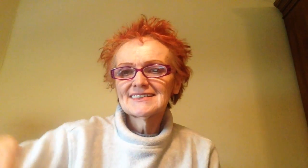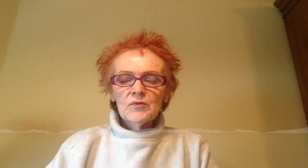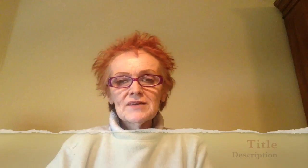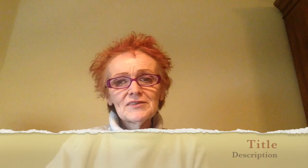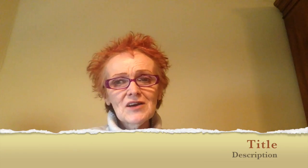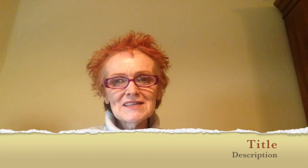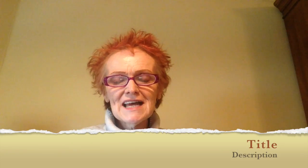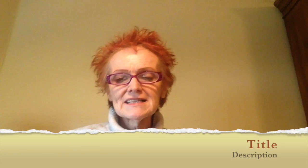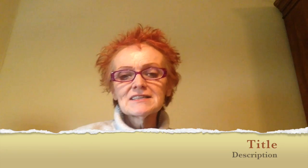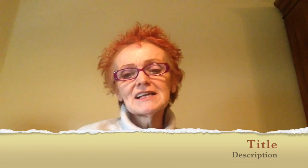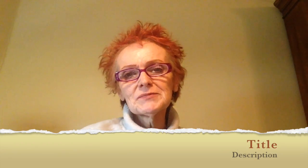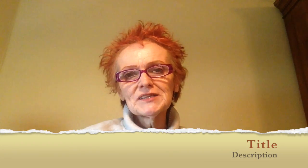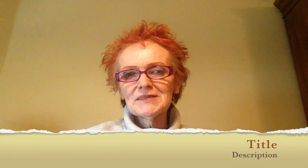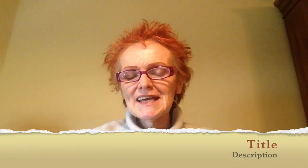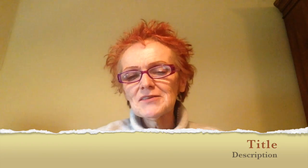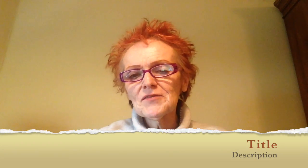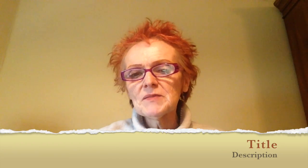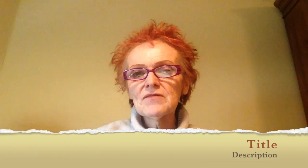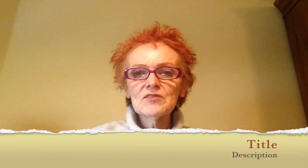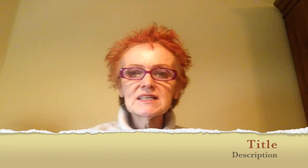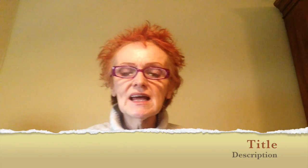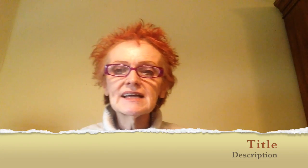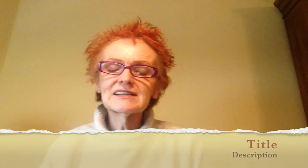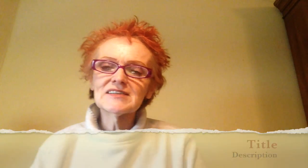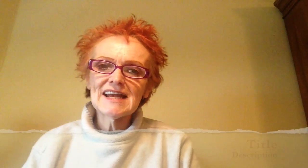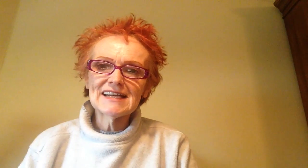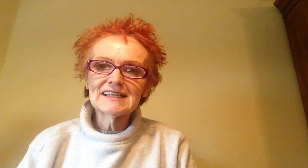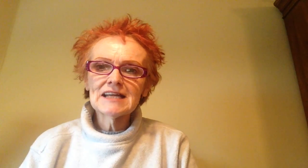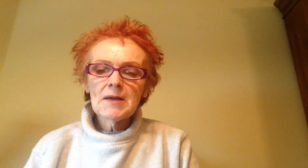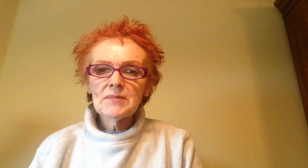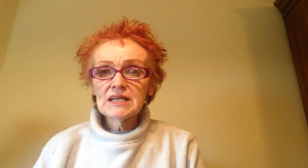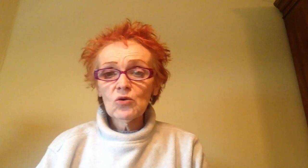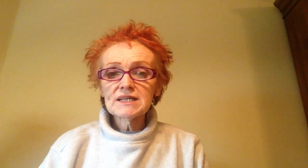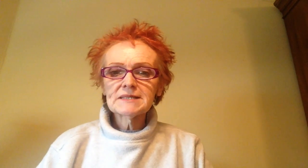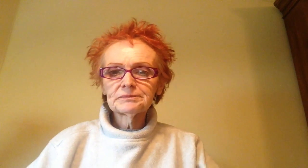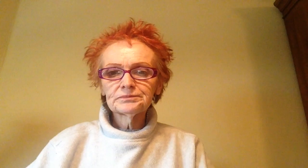We have learned all the signs, so let's put them together from the first line clear to that ending mini chorus.